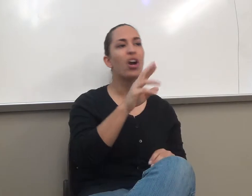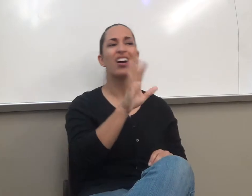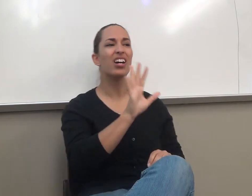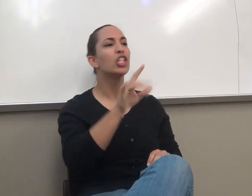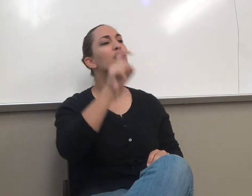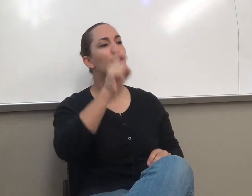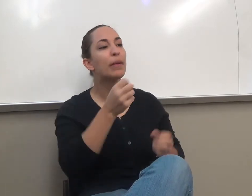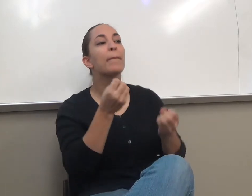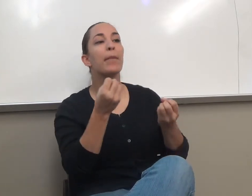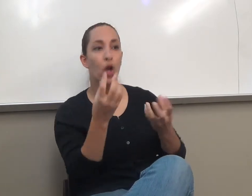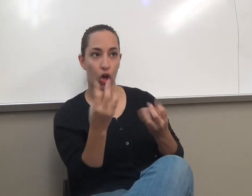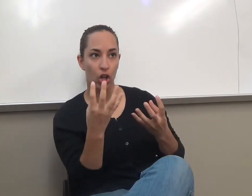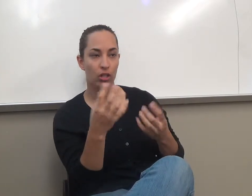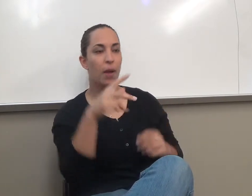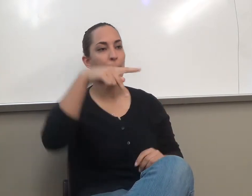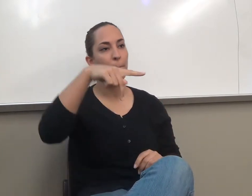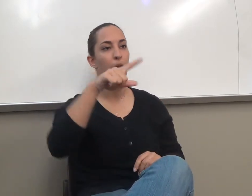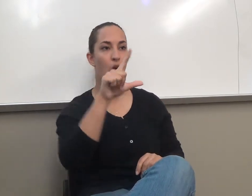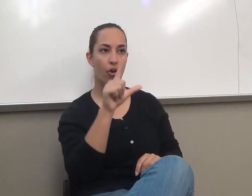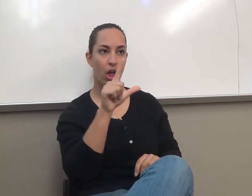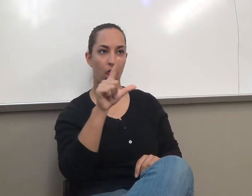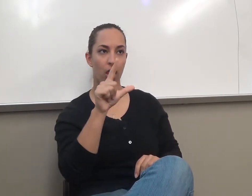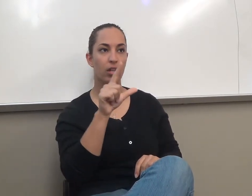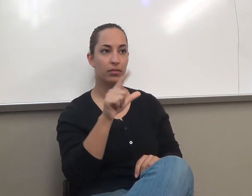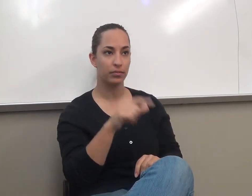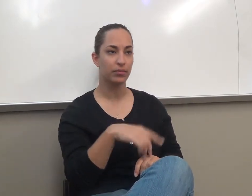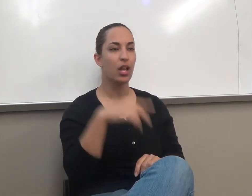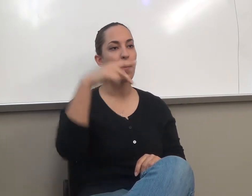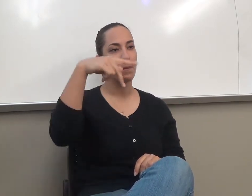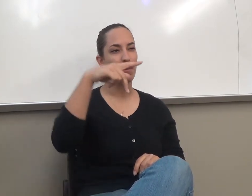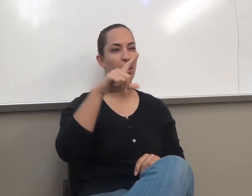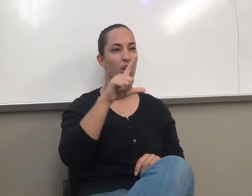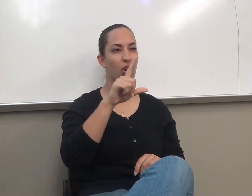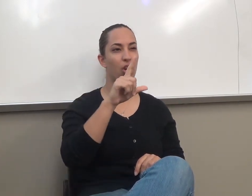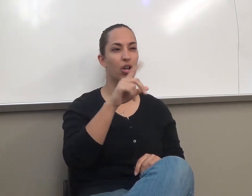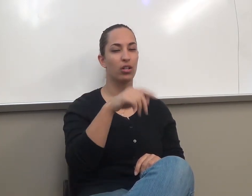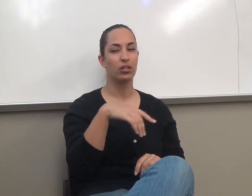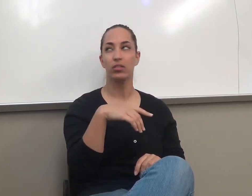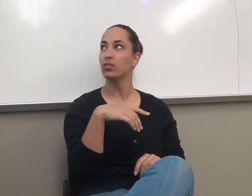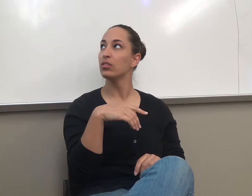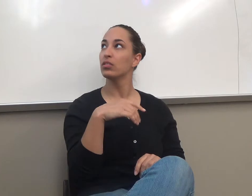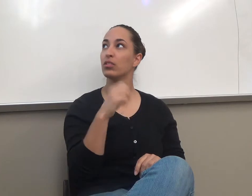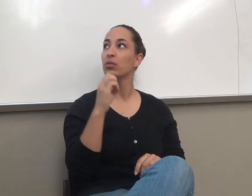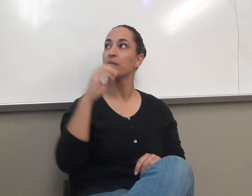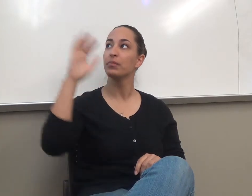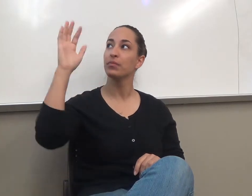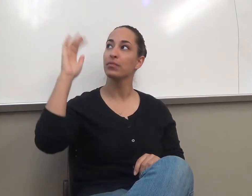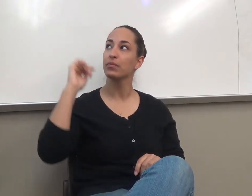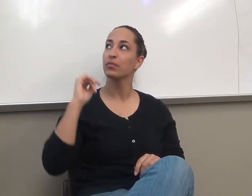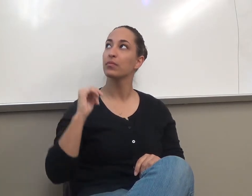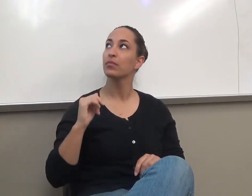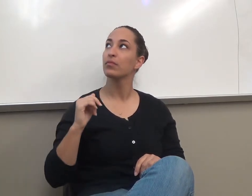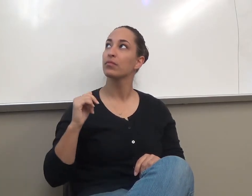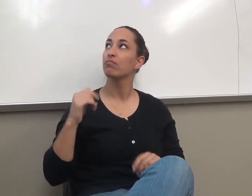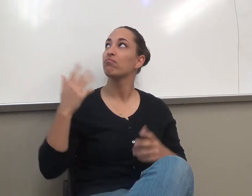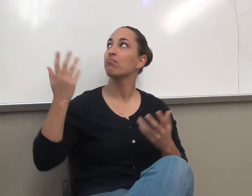are just little editing things that you need to deal with. Down here, sure enough, Esmeralda and